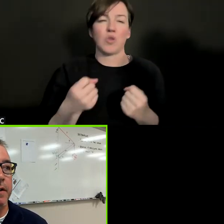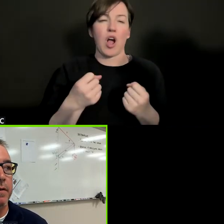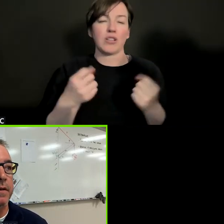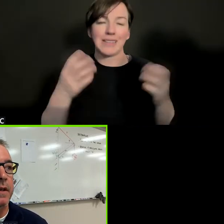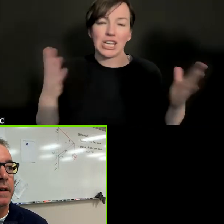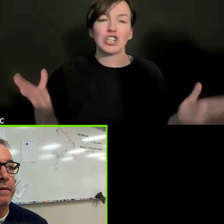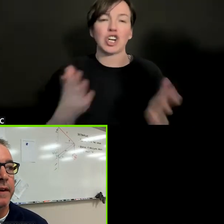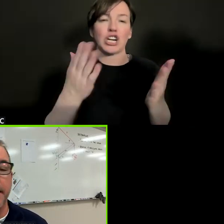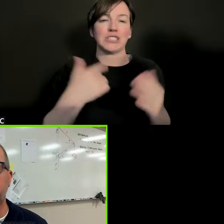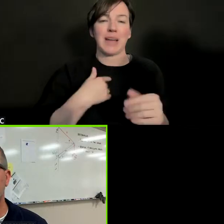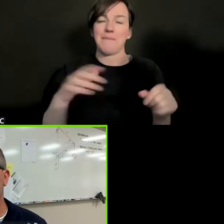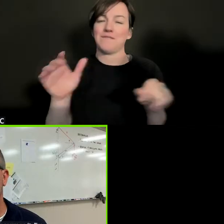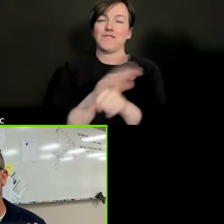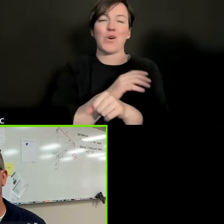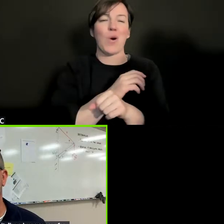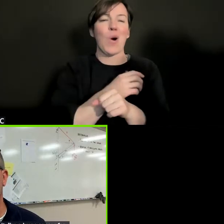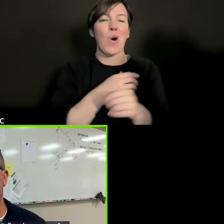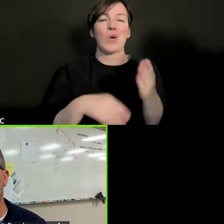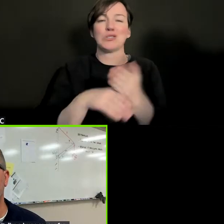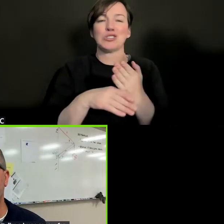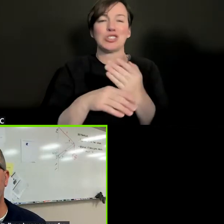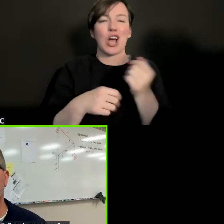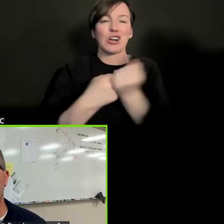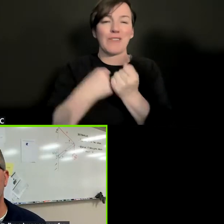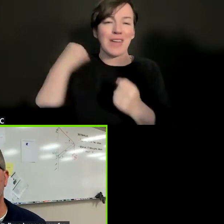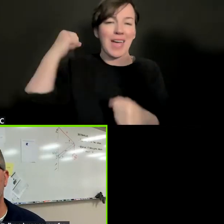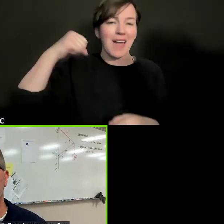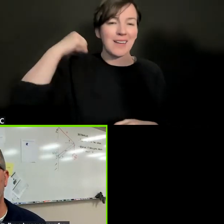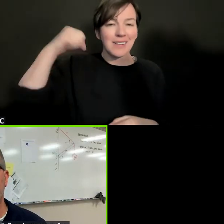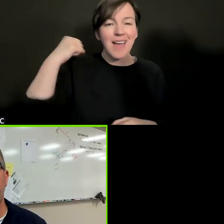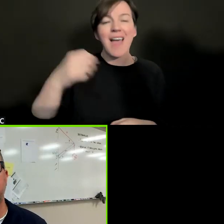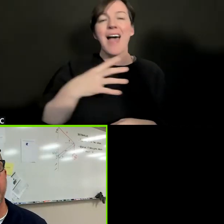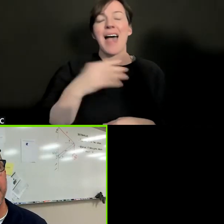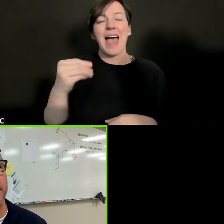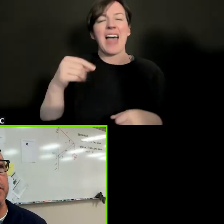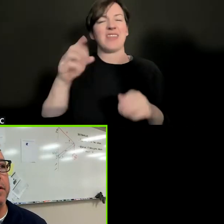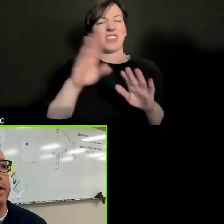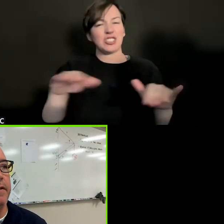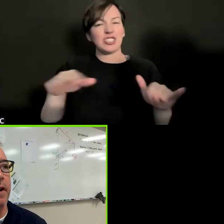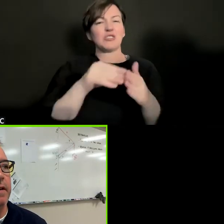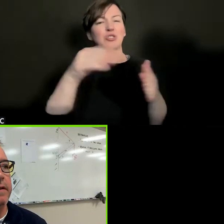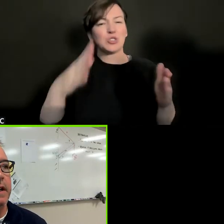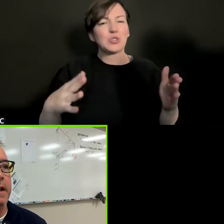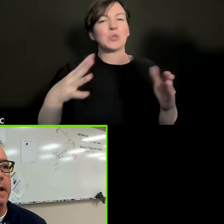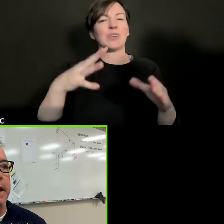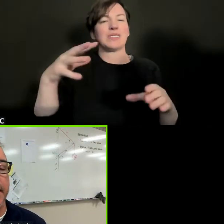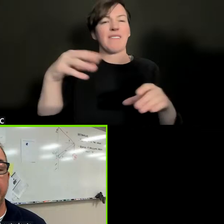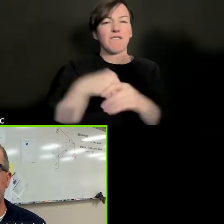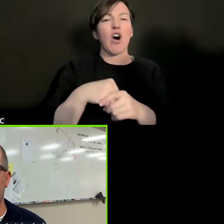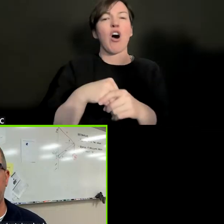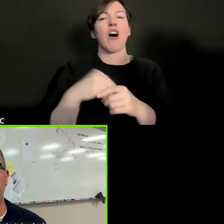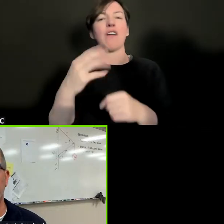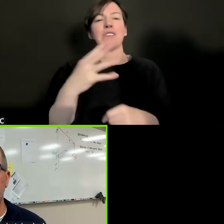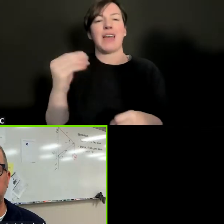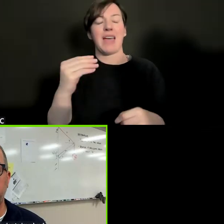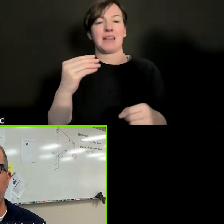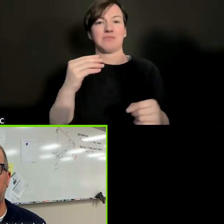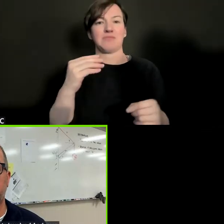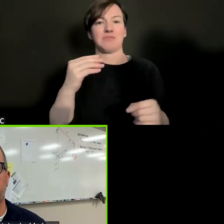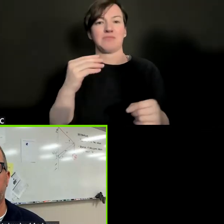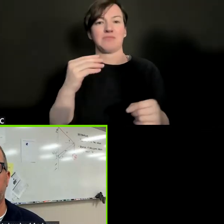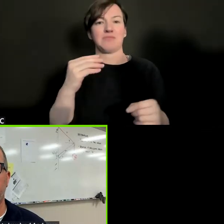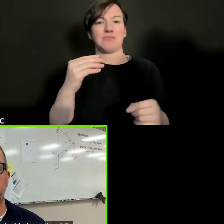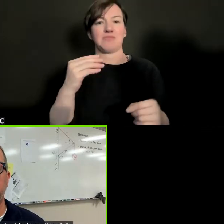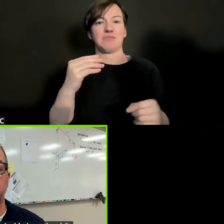I'm a huge soccer fan, and the kids and the students involved, and even the adults